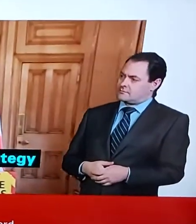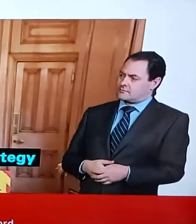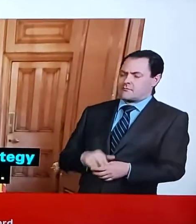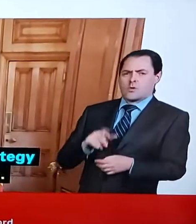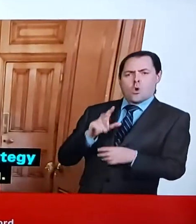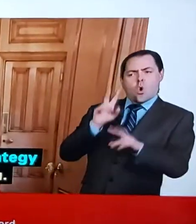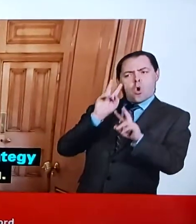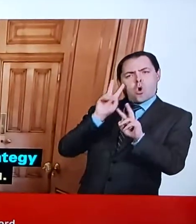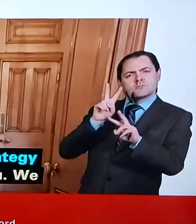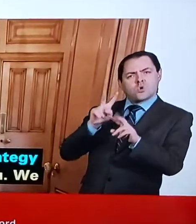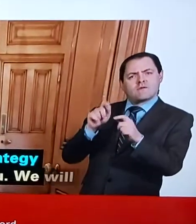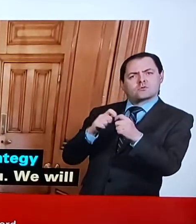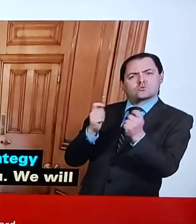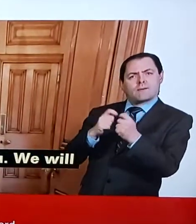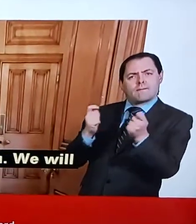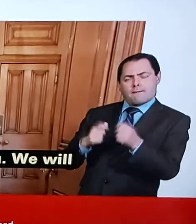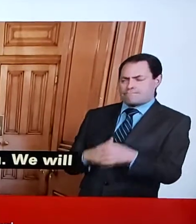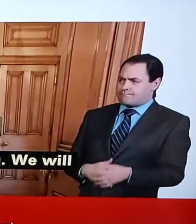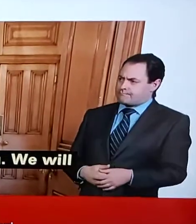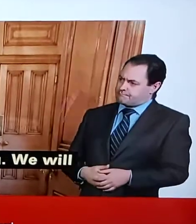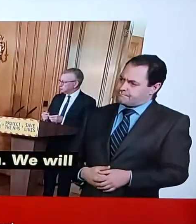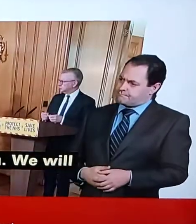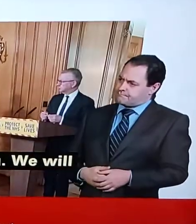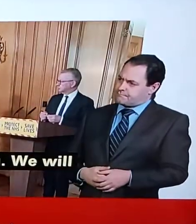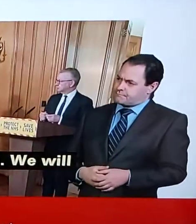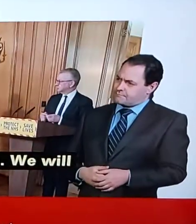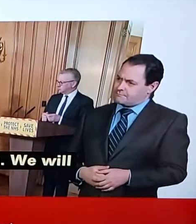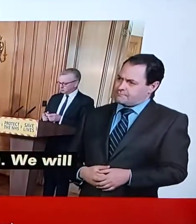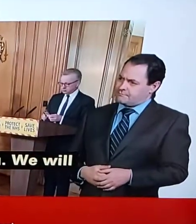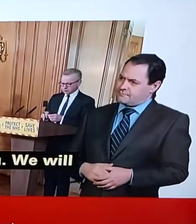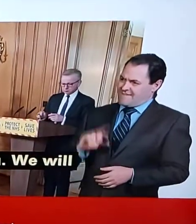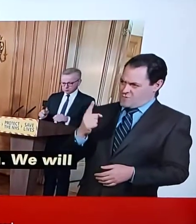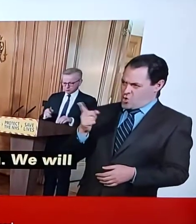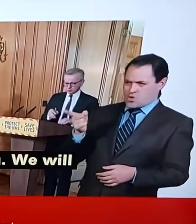Mike. Thank you. First to the Secretary of State. On